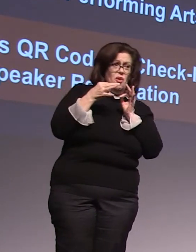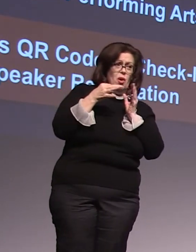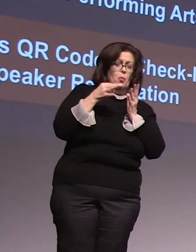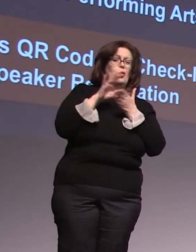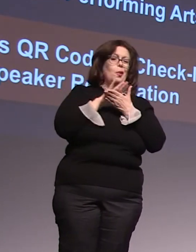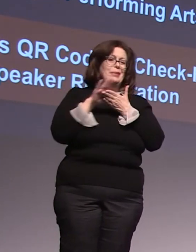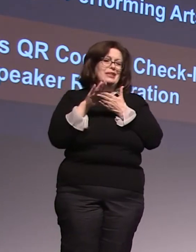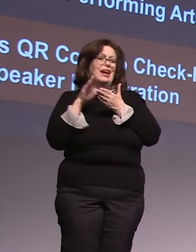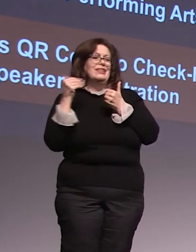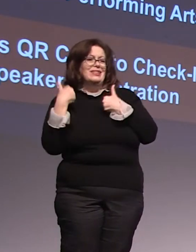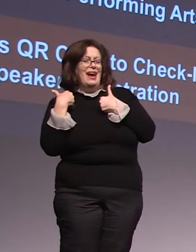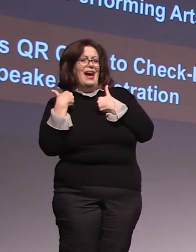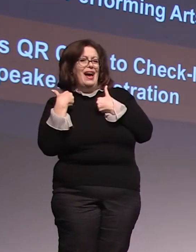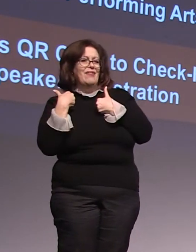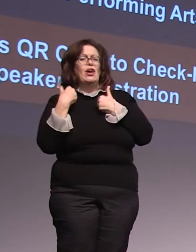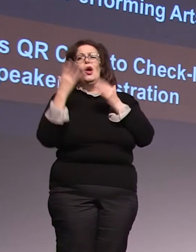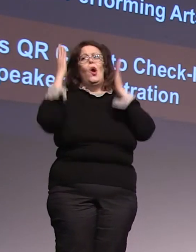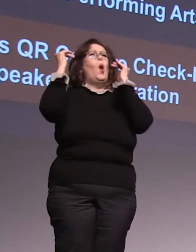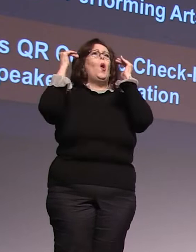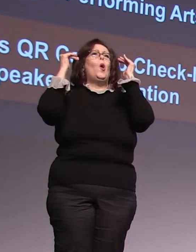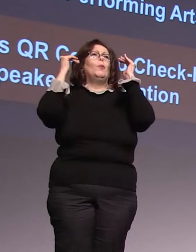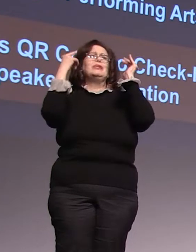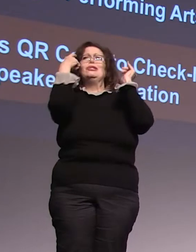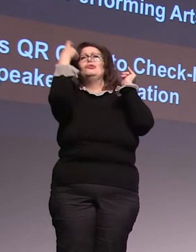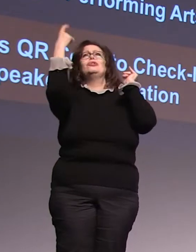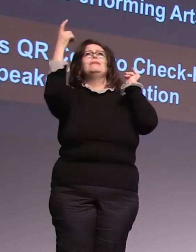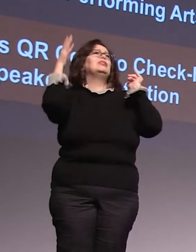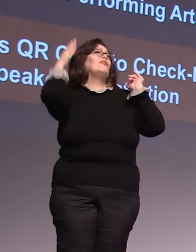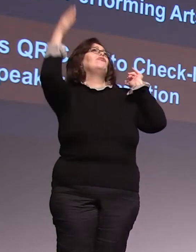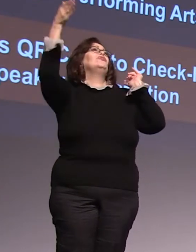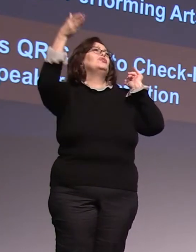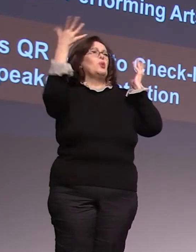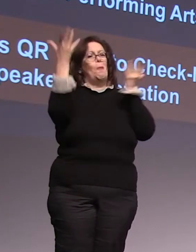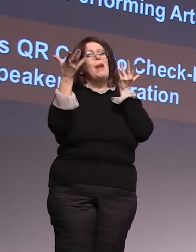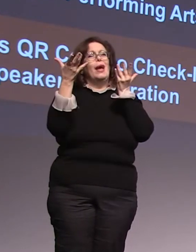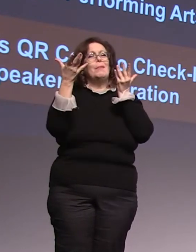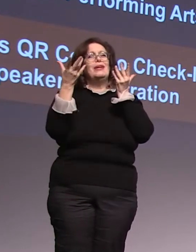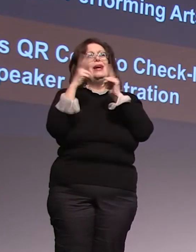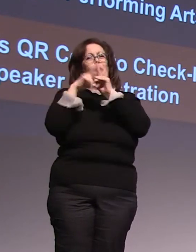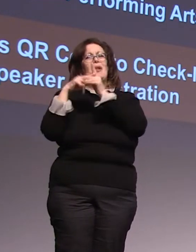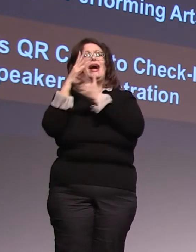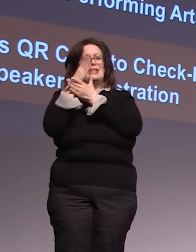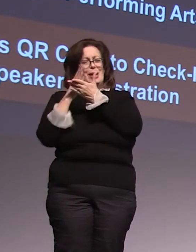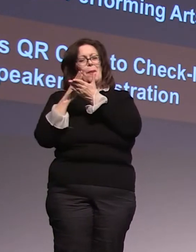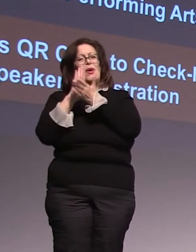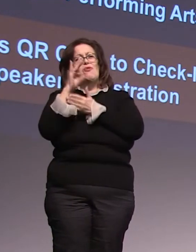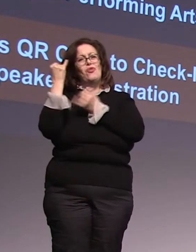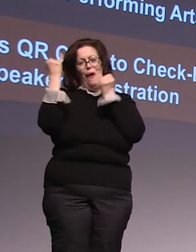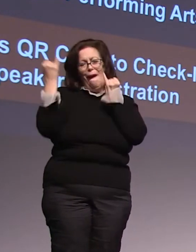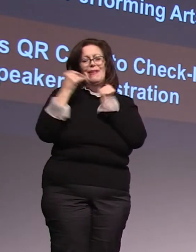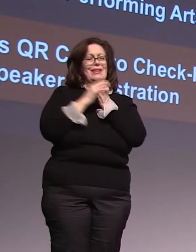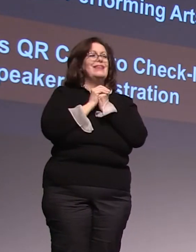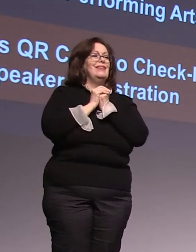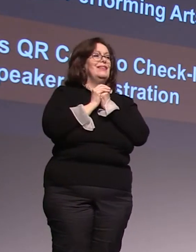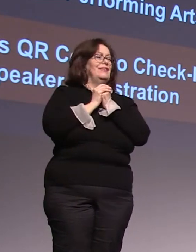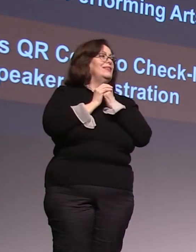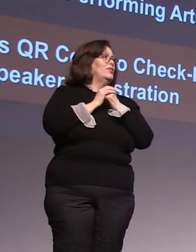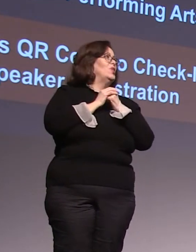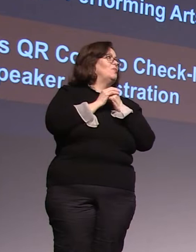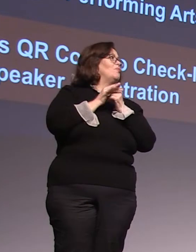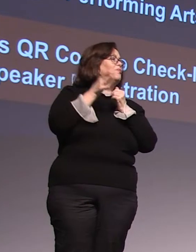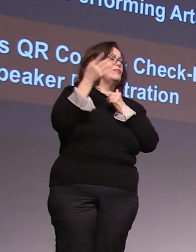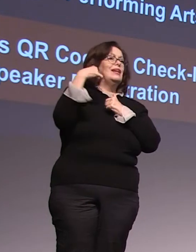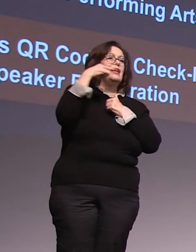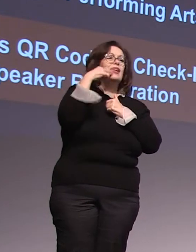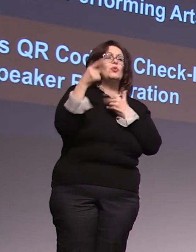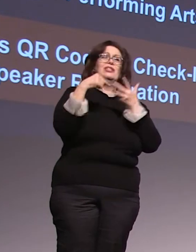and then what I call the hopes and dreams and wishes that maybe someday you never know could happen. They'll have all of those. They will essentially say